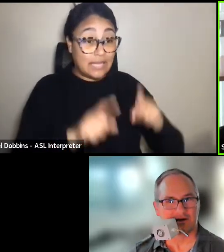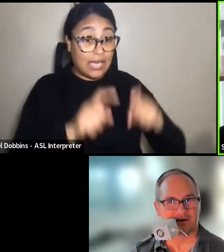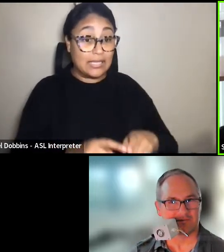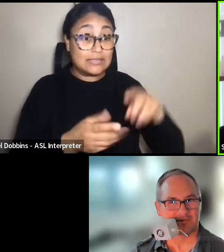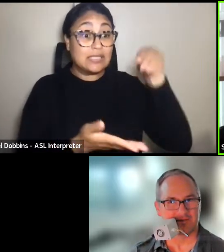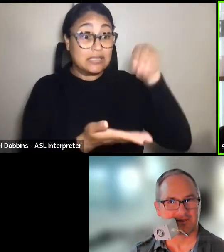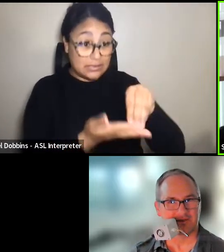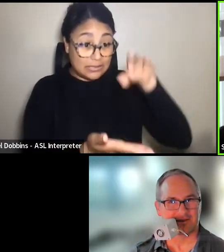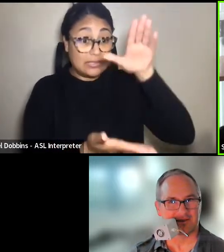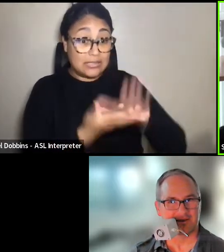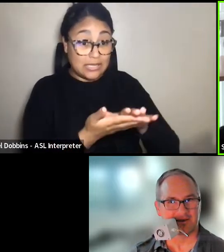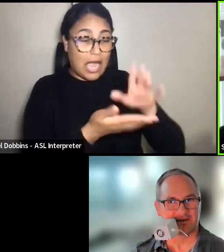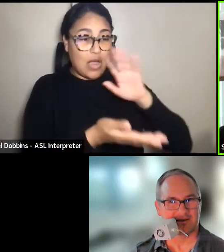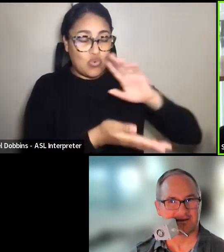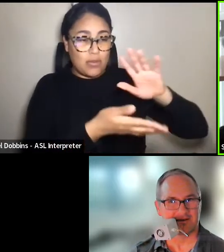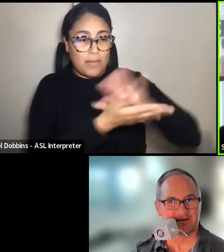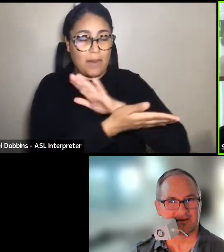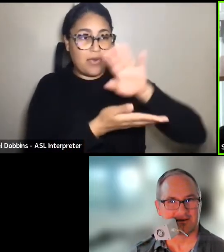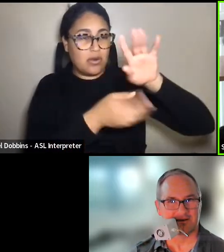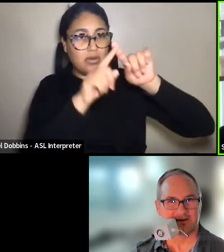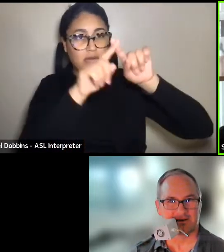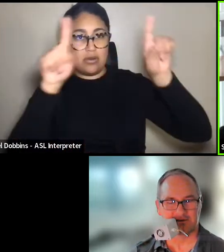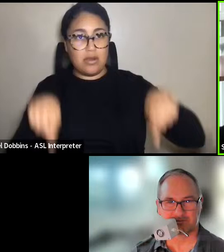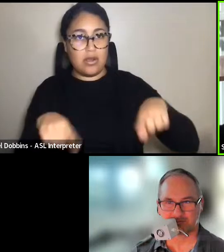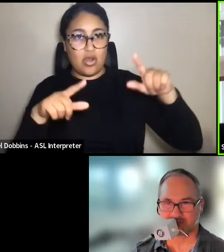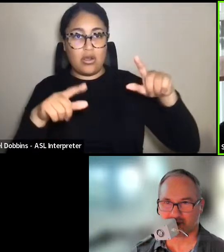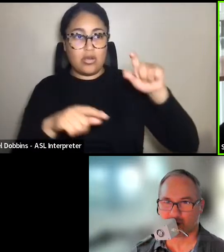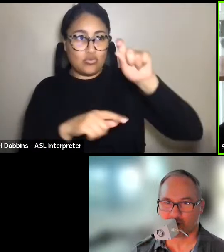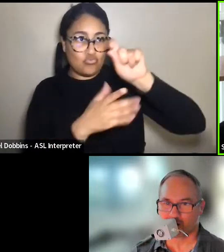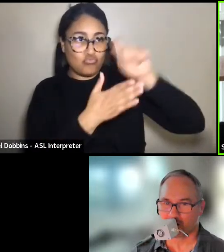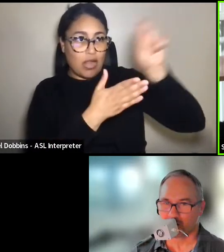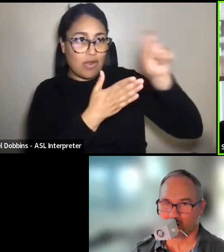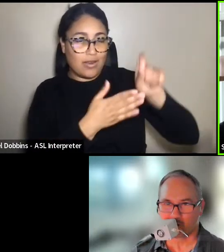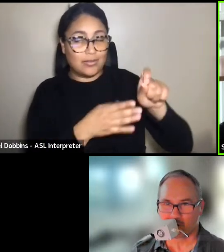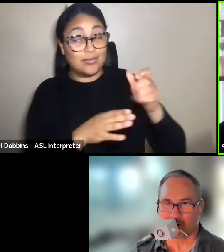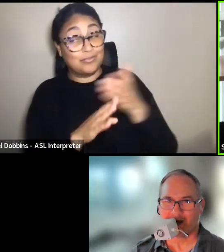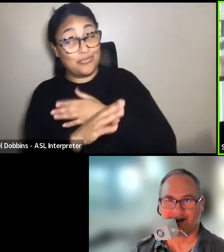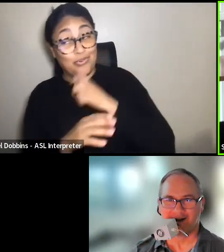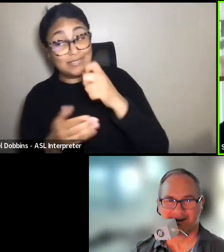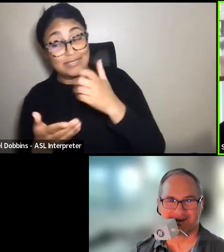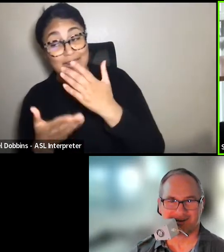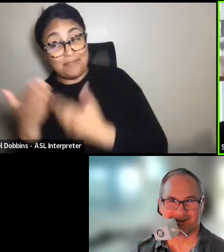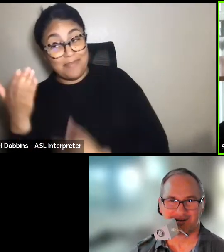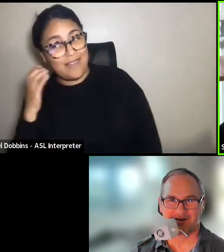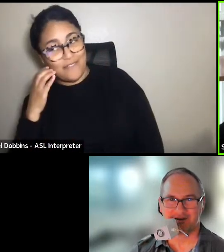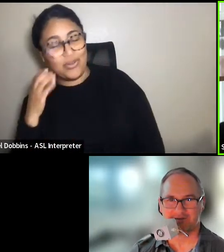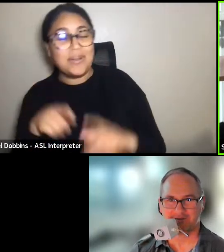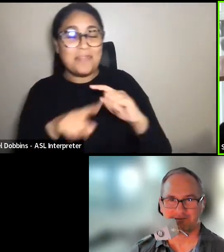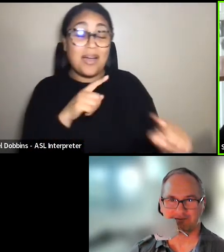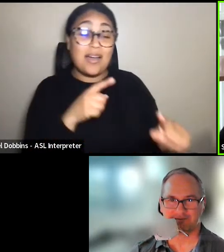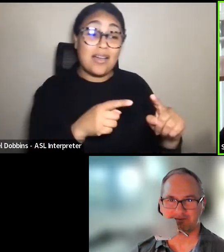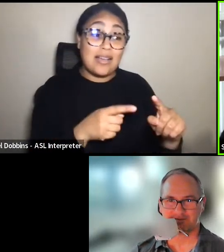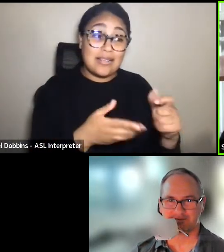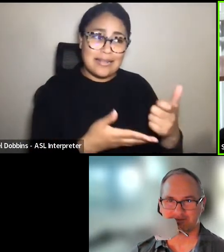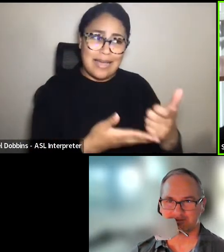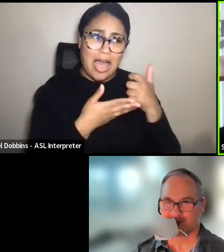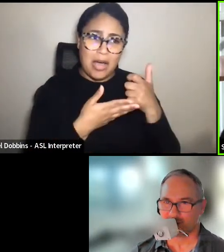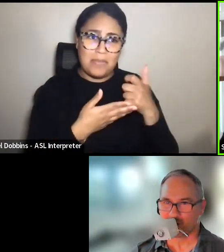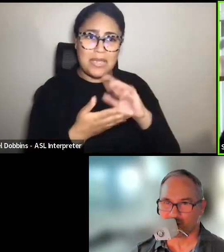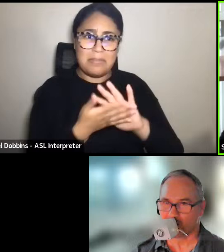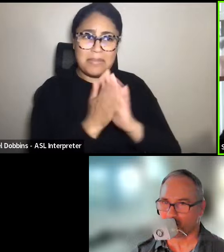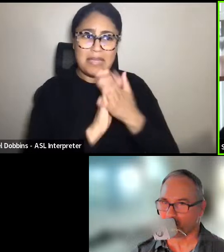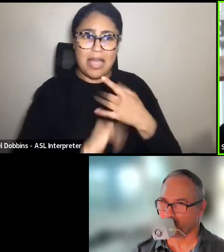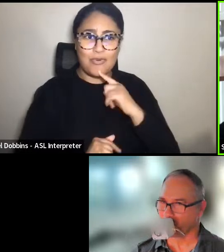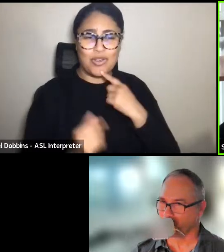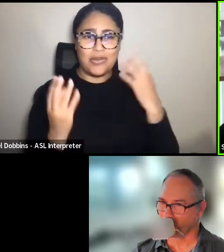write it on the top or the side. The days I didn't have it on my hand, I'm just kidding. But did that help me become a critical thinker?